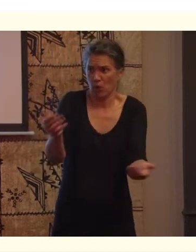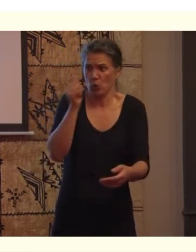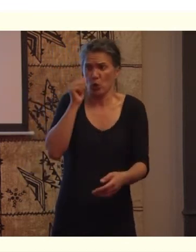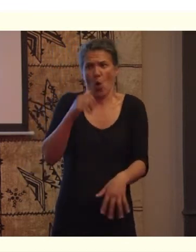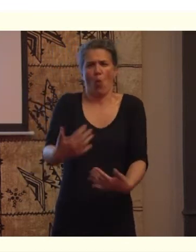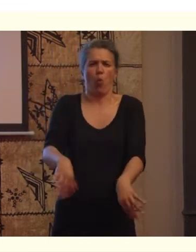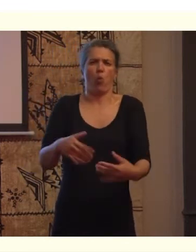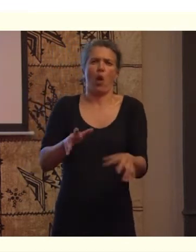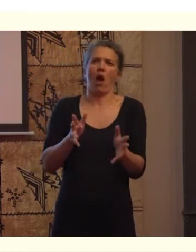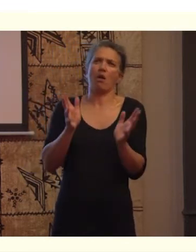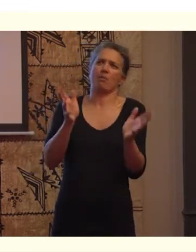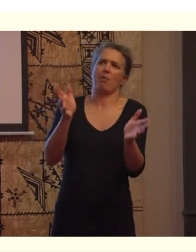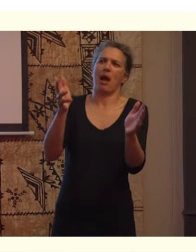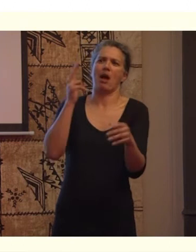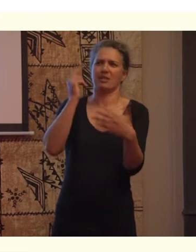pretty awesome group to be part of.